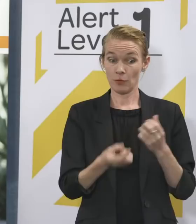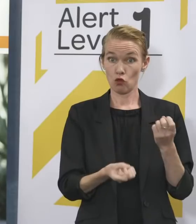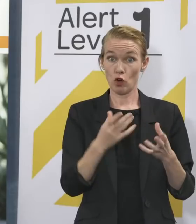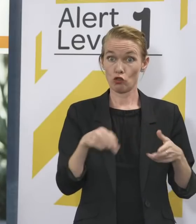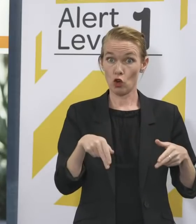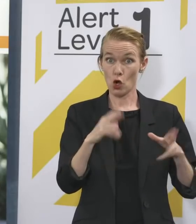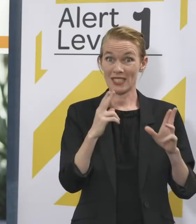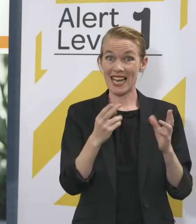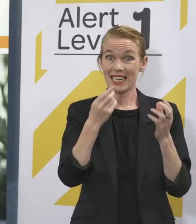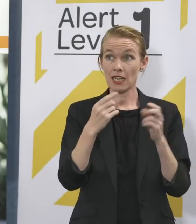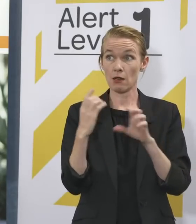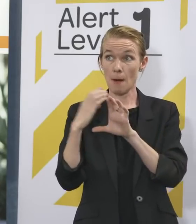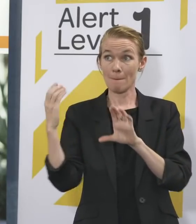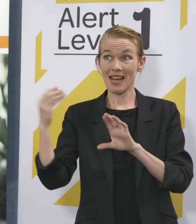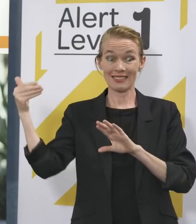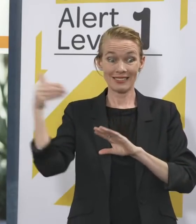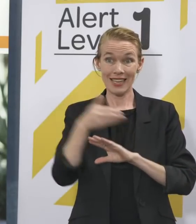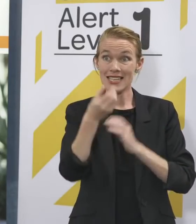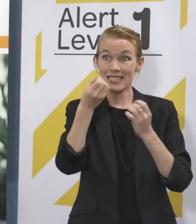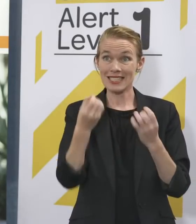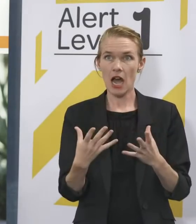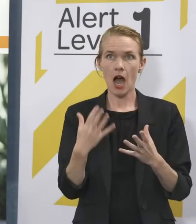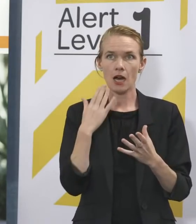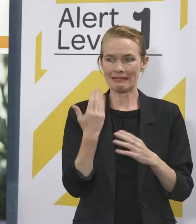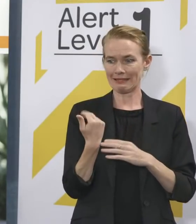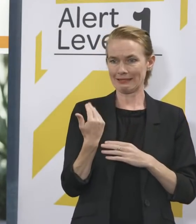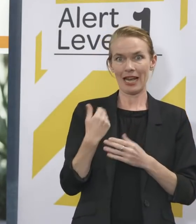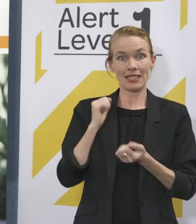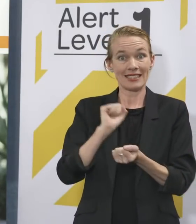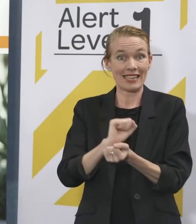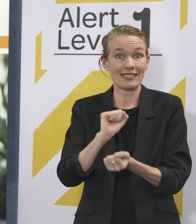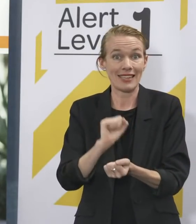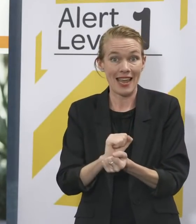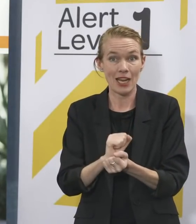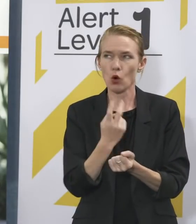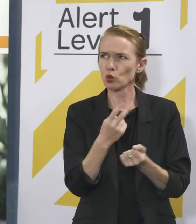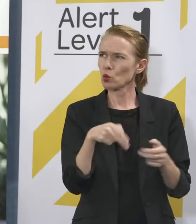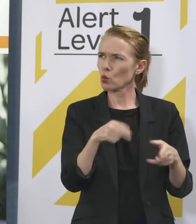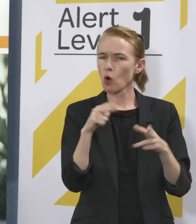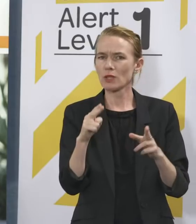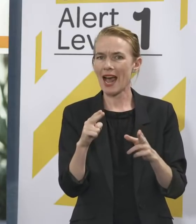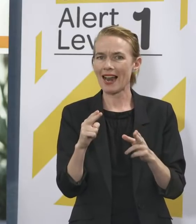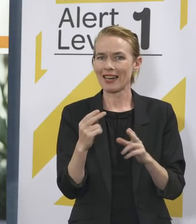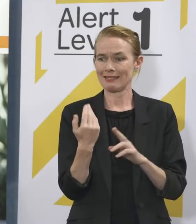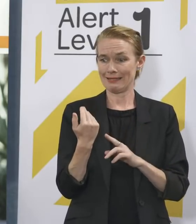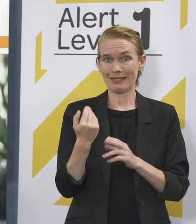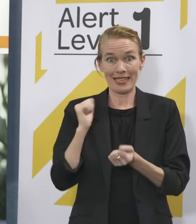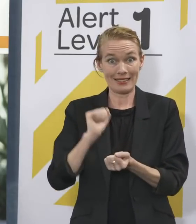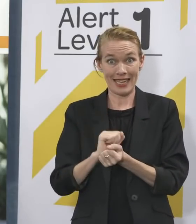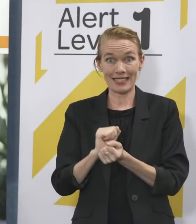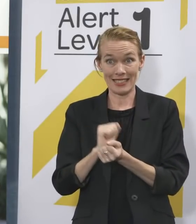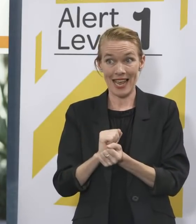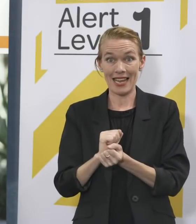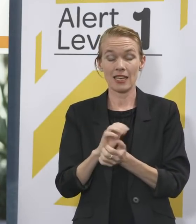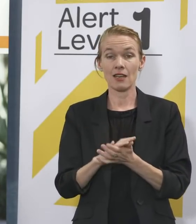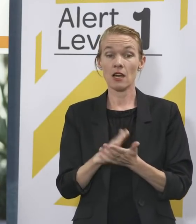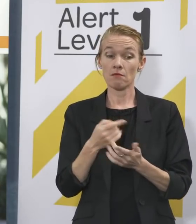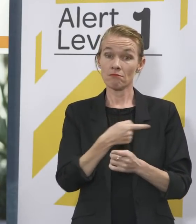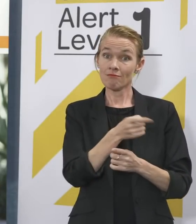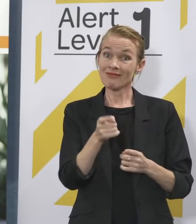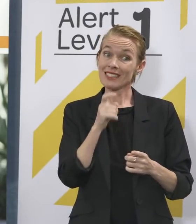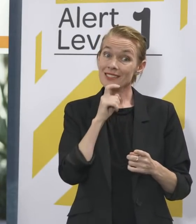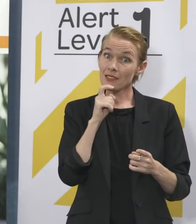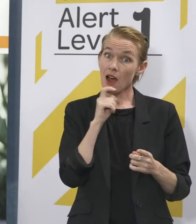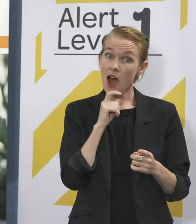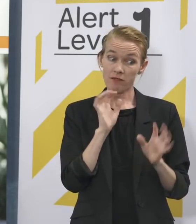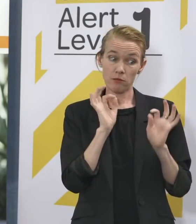the first, the two facilities I think in Rotorua, it's the first time they've been down there. I think what the staff did was appropriate to make sure everyone was